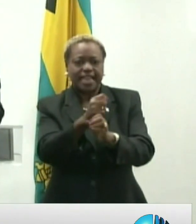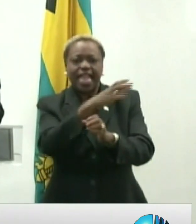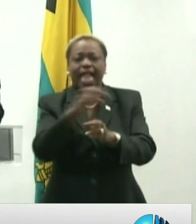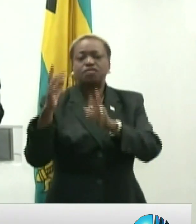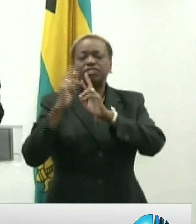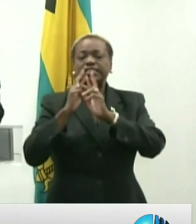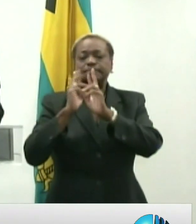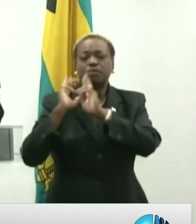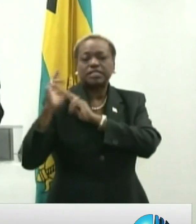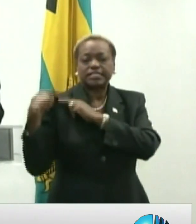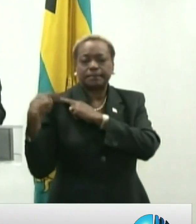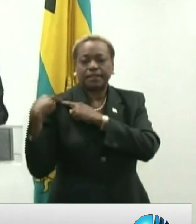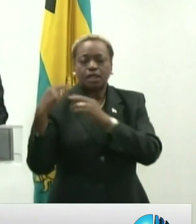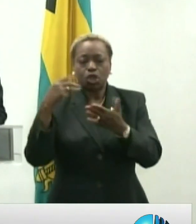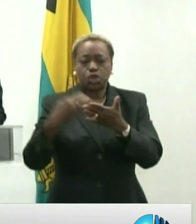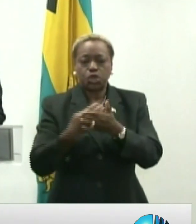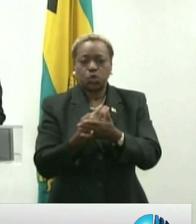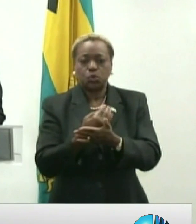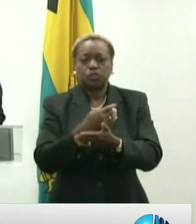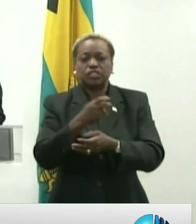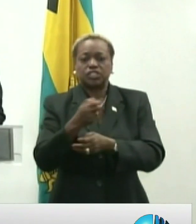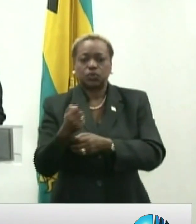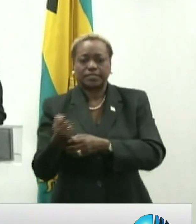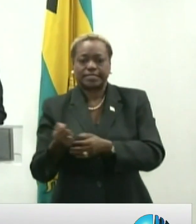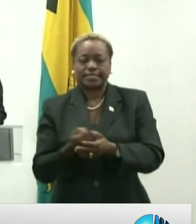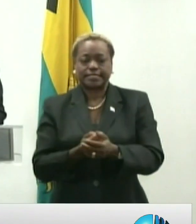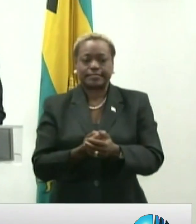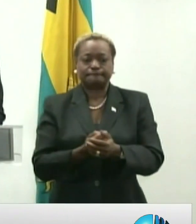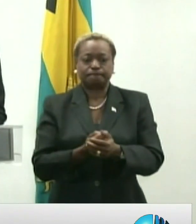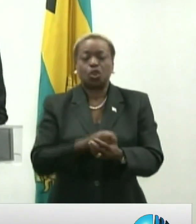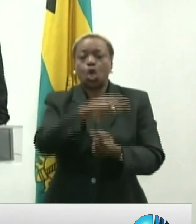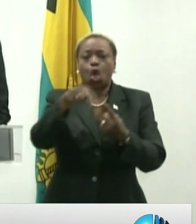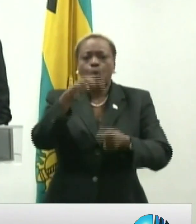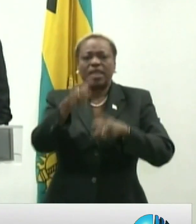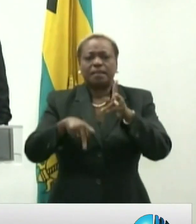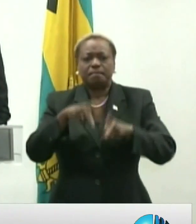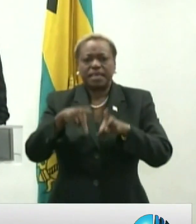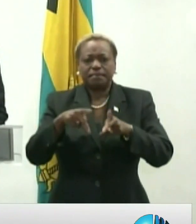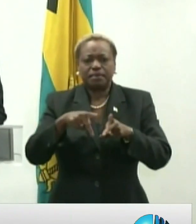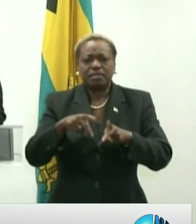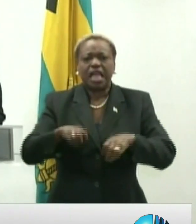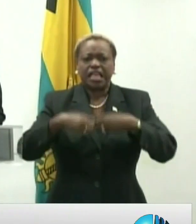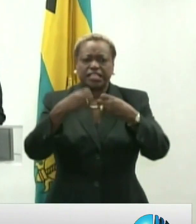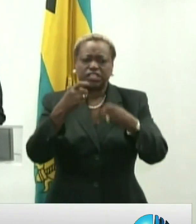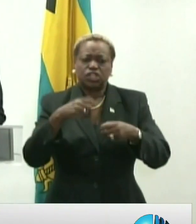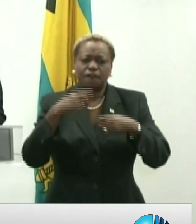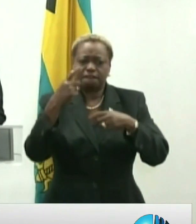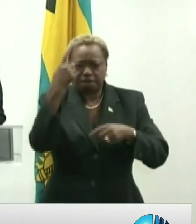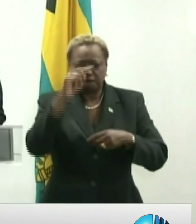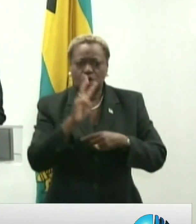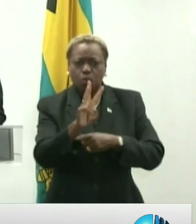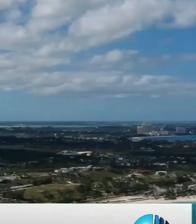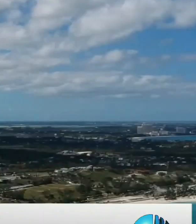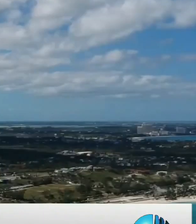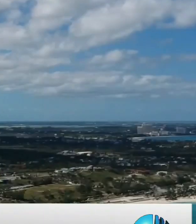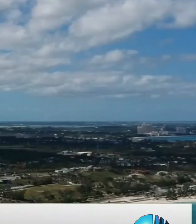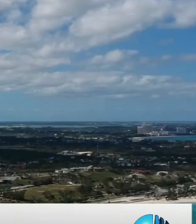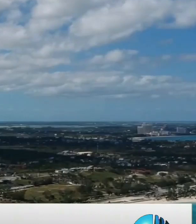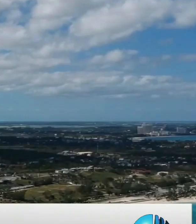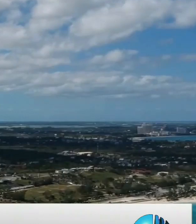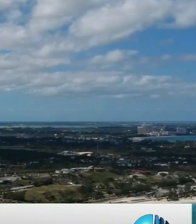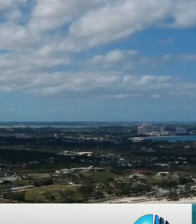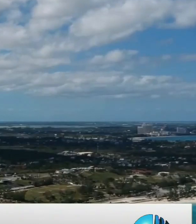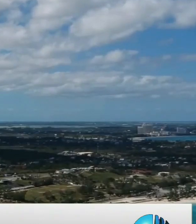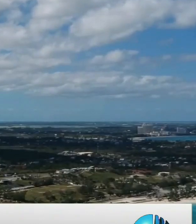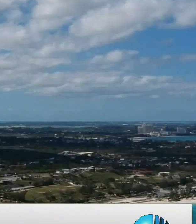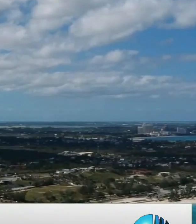and responsible news sources. The nation's leader concluded his address by stating that citizens must do their part to keep their